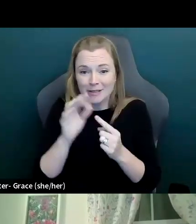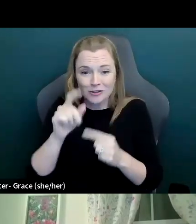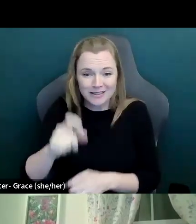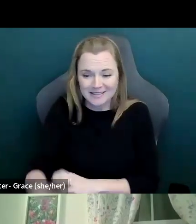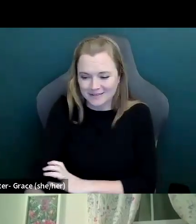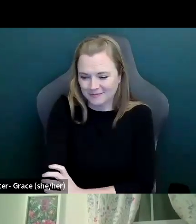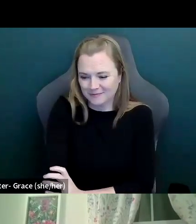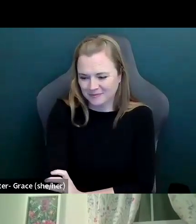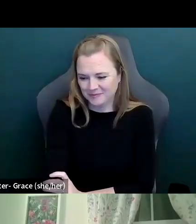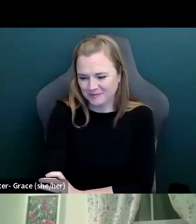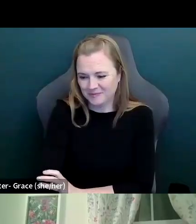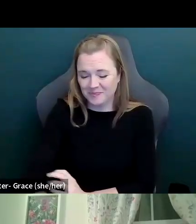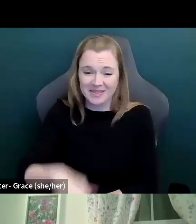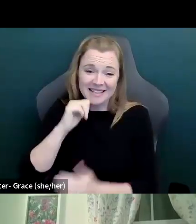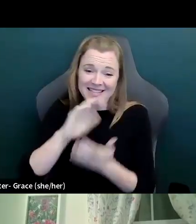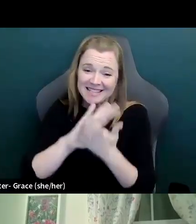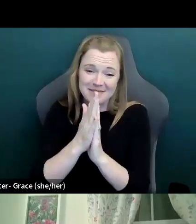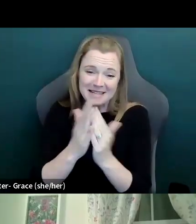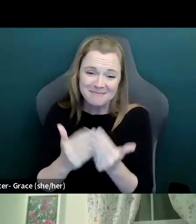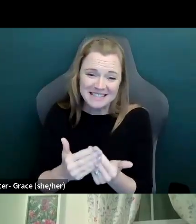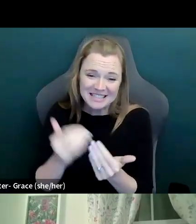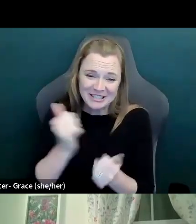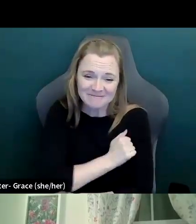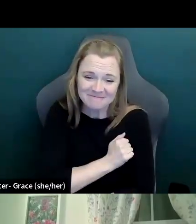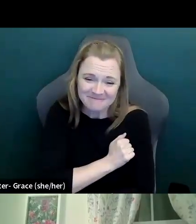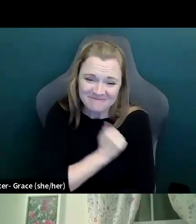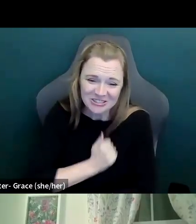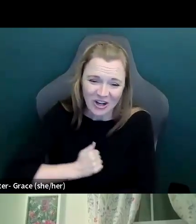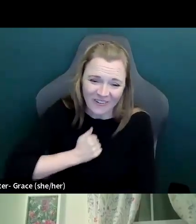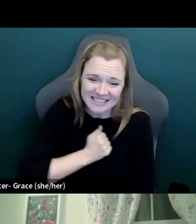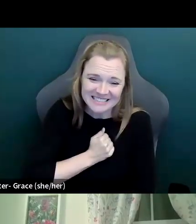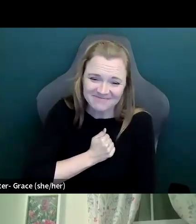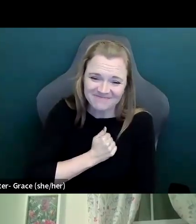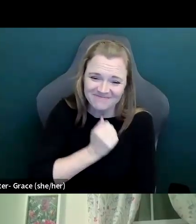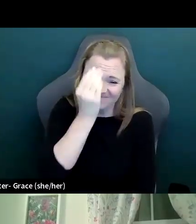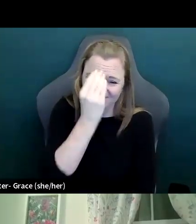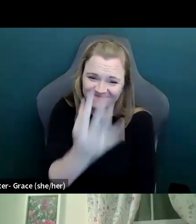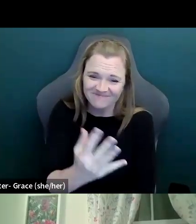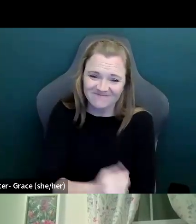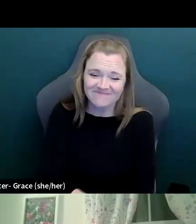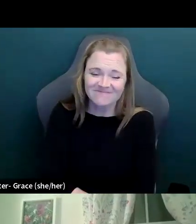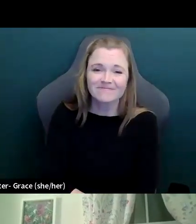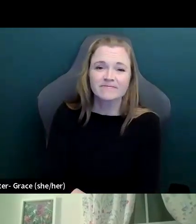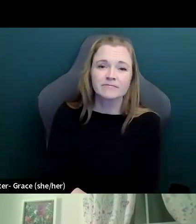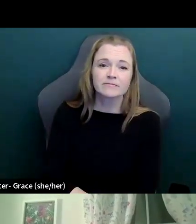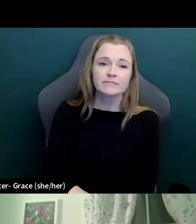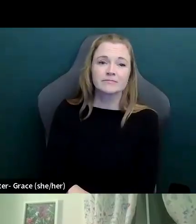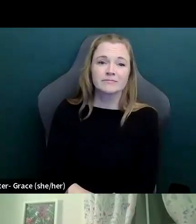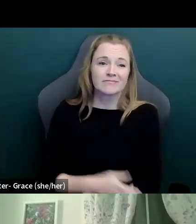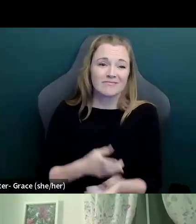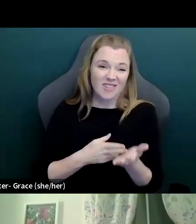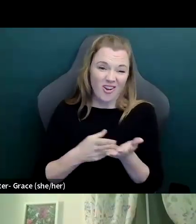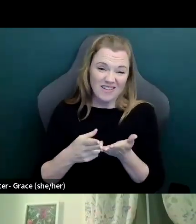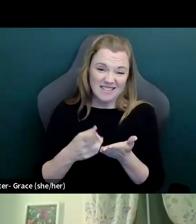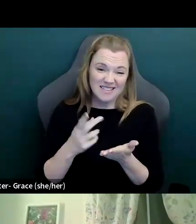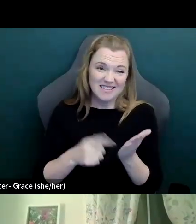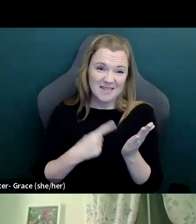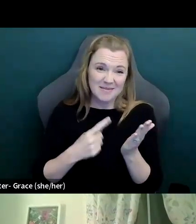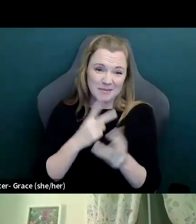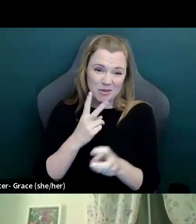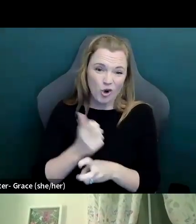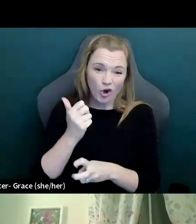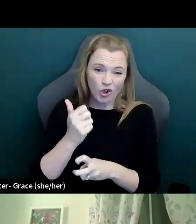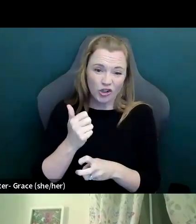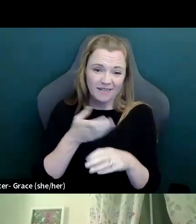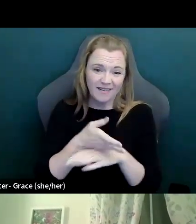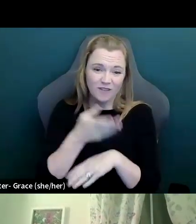easy. Sorry to tell you that. But, honestly, in some ways it gets harder after they leave high